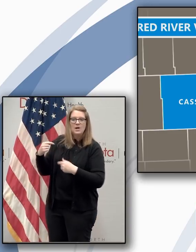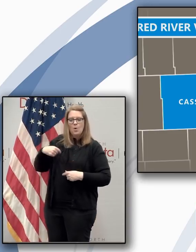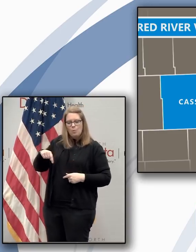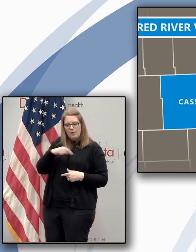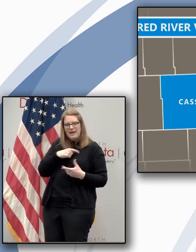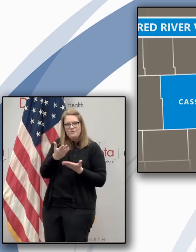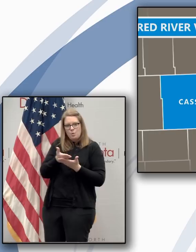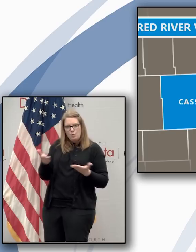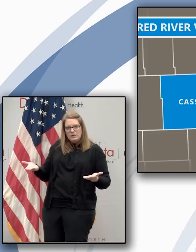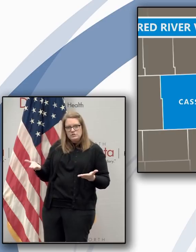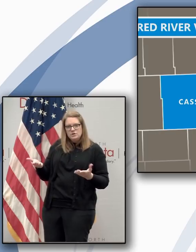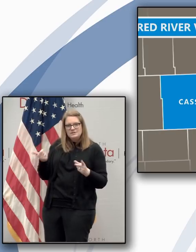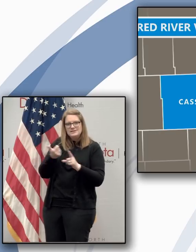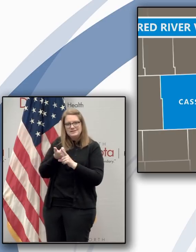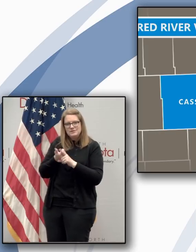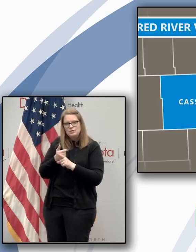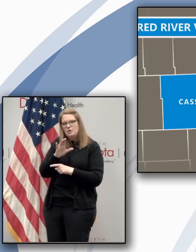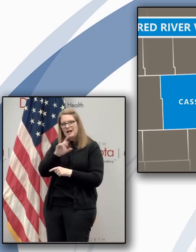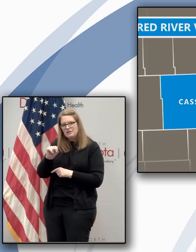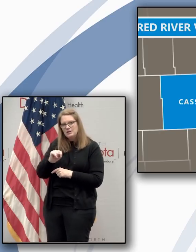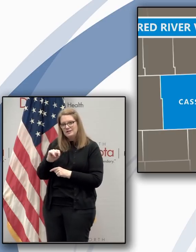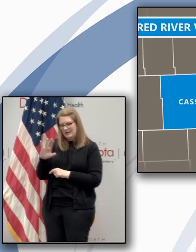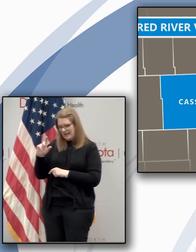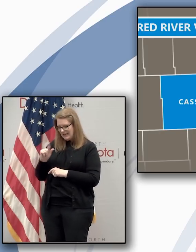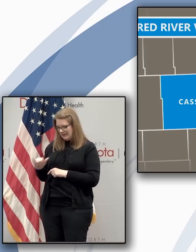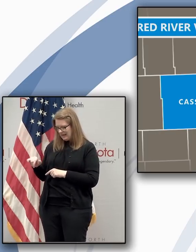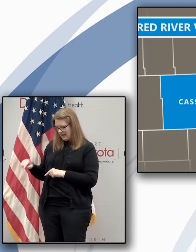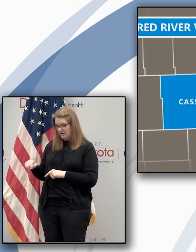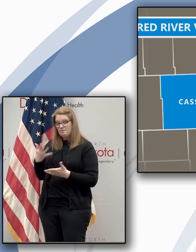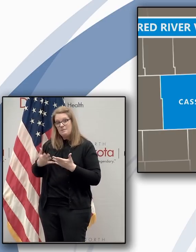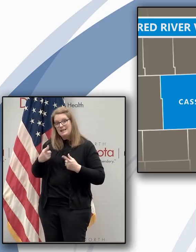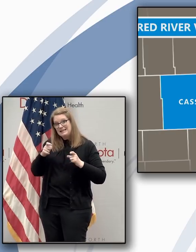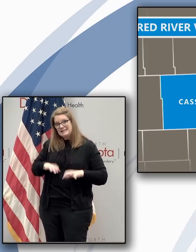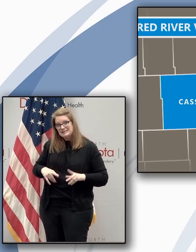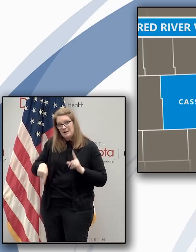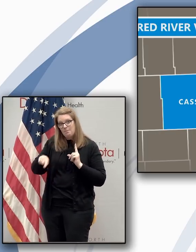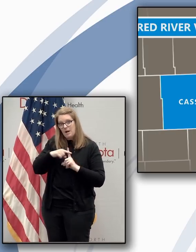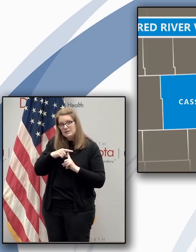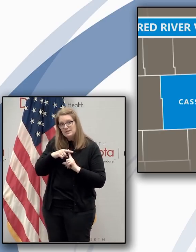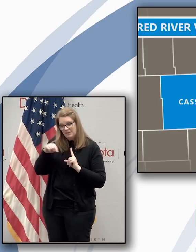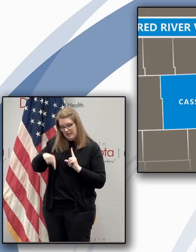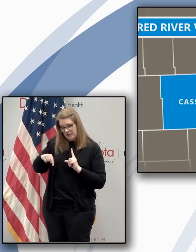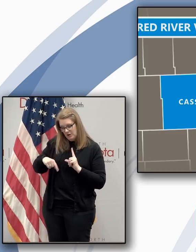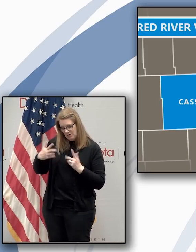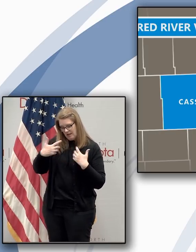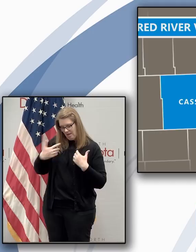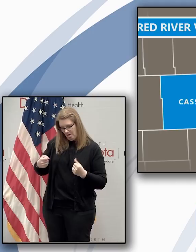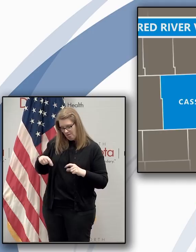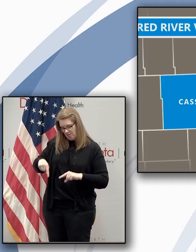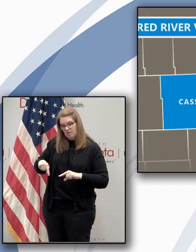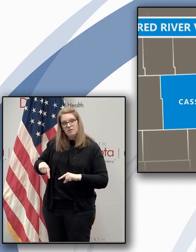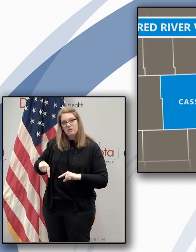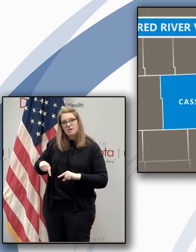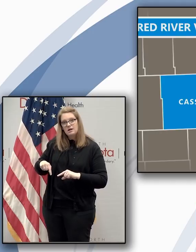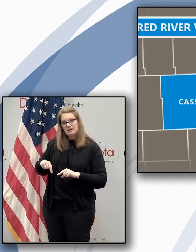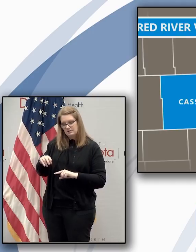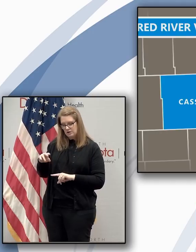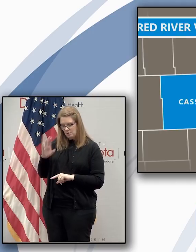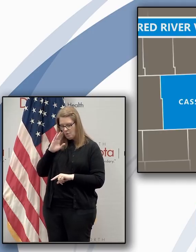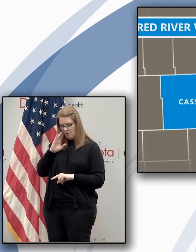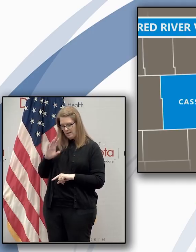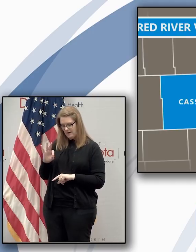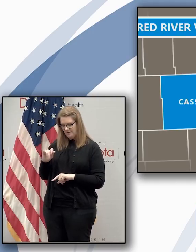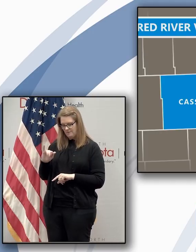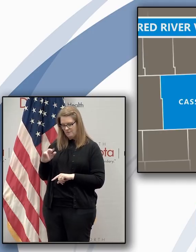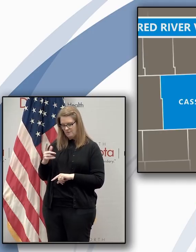tracing in Clay County of people who may have tested positive at a health facility on the North Dakota side.